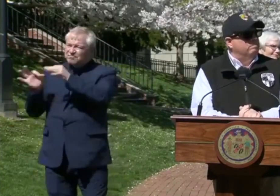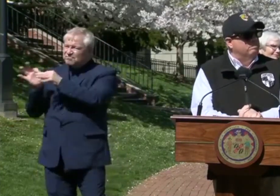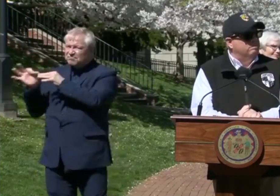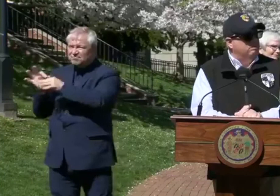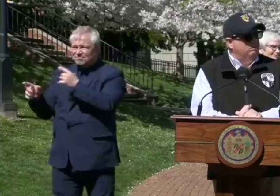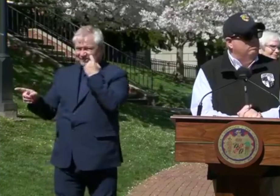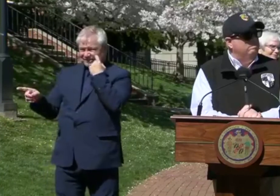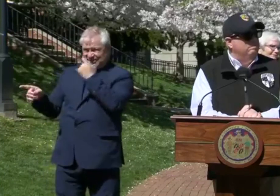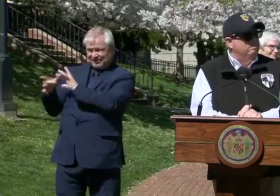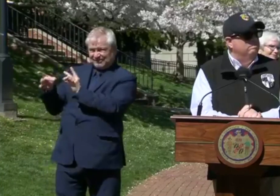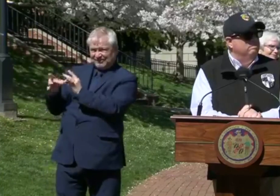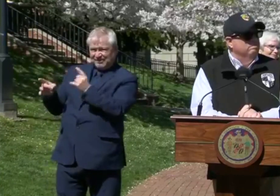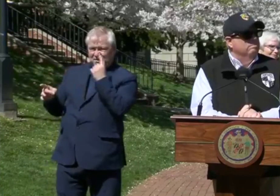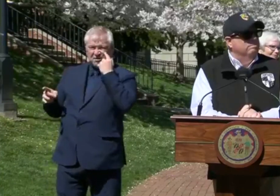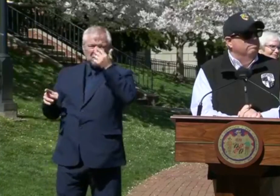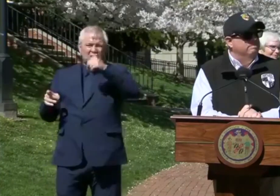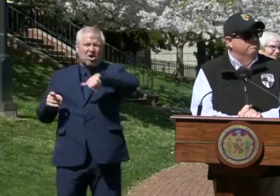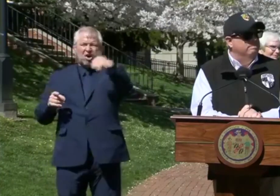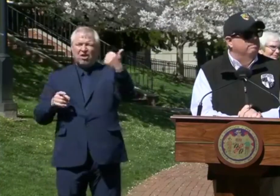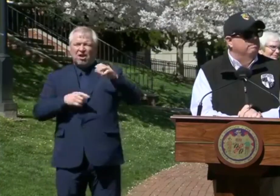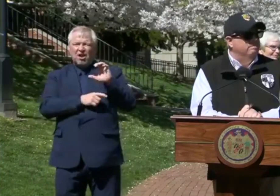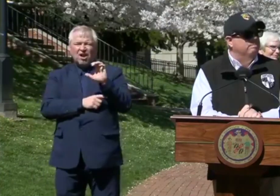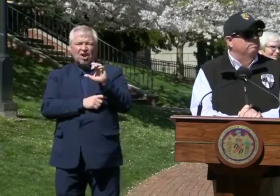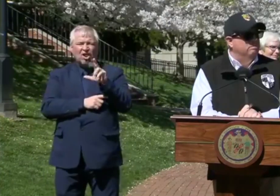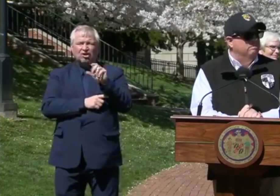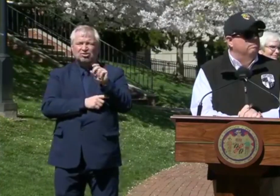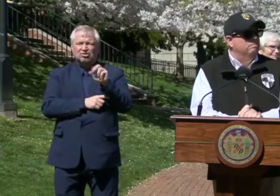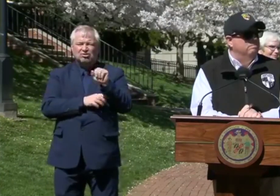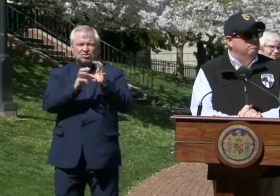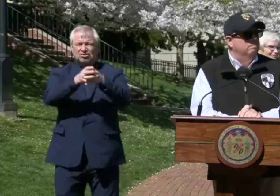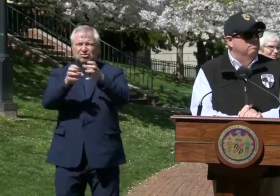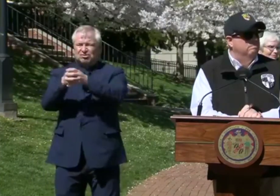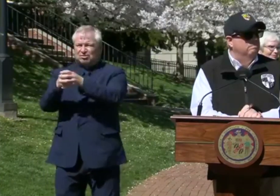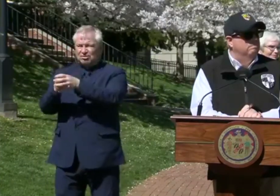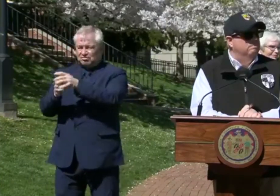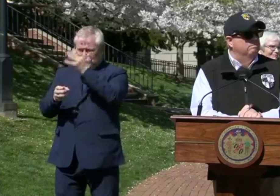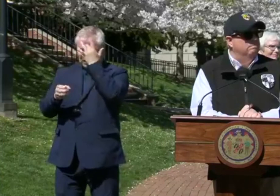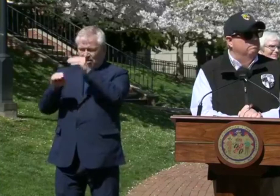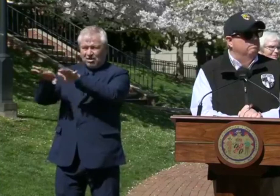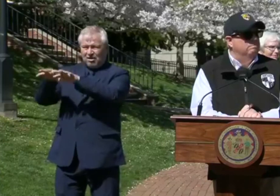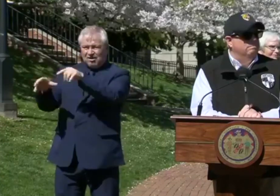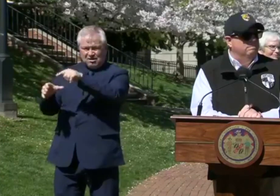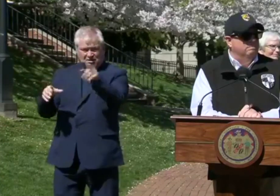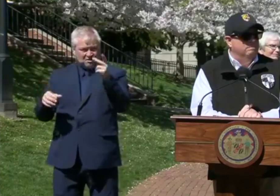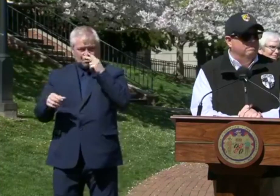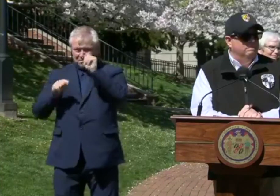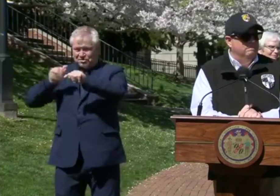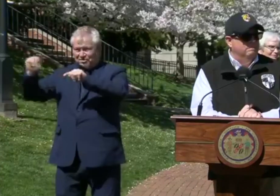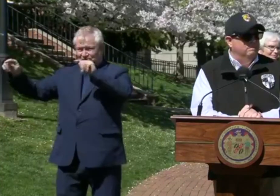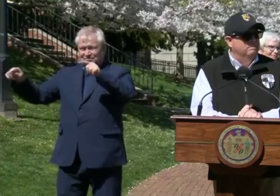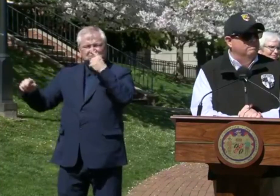other clusters of concern in Maryland? I'm assuming those clusters may know they're of concern. Can you give us a description of